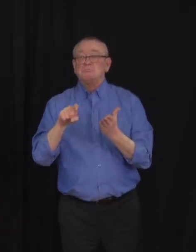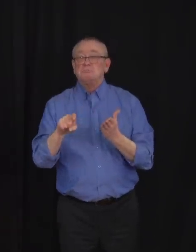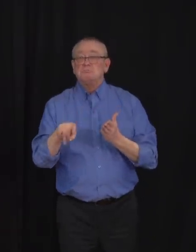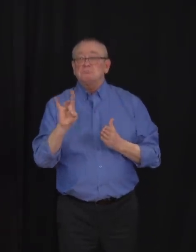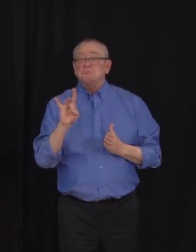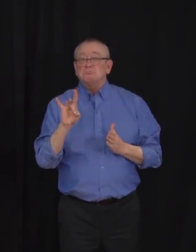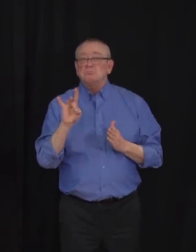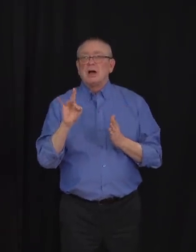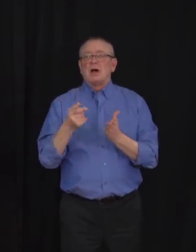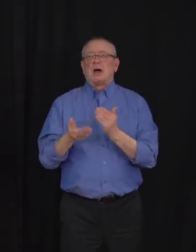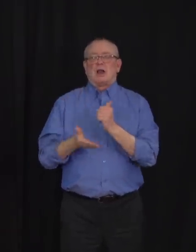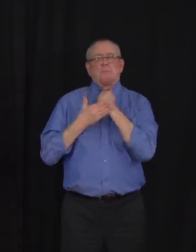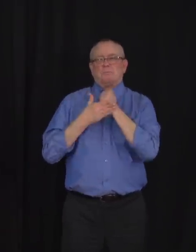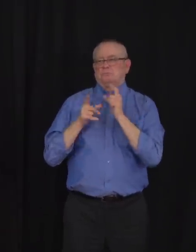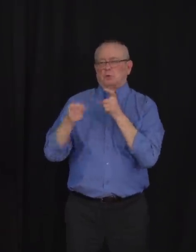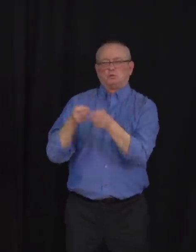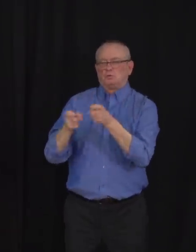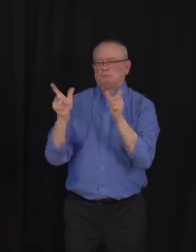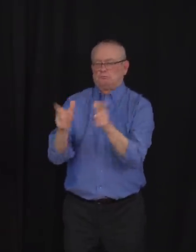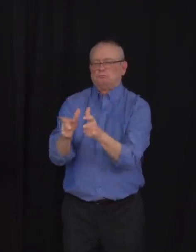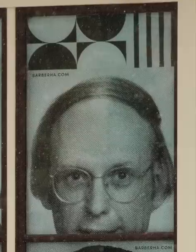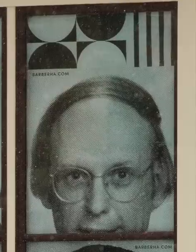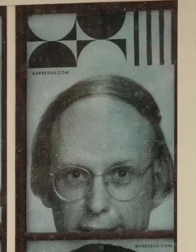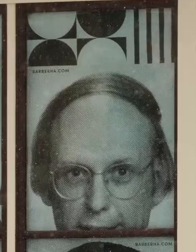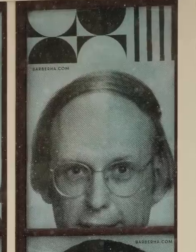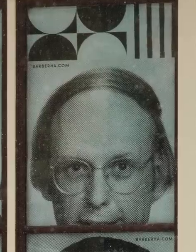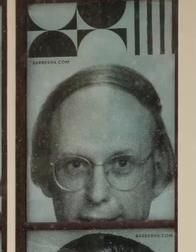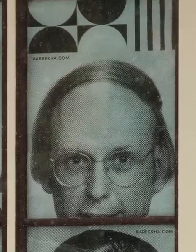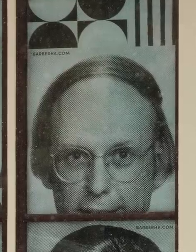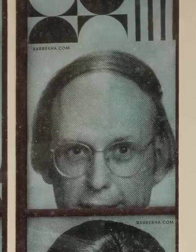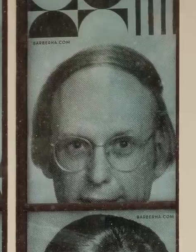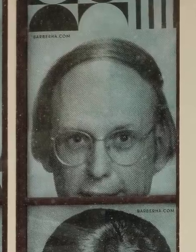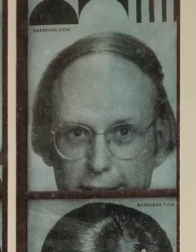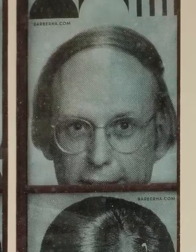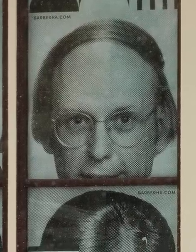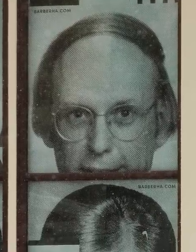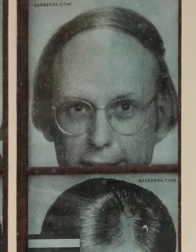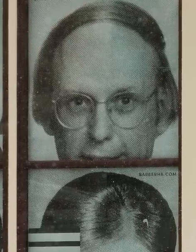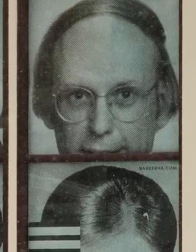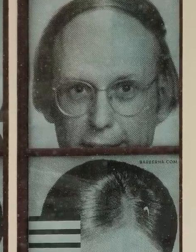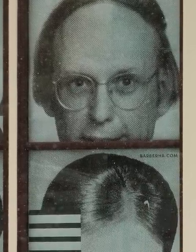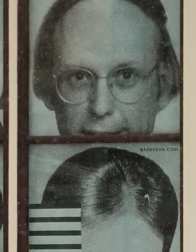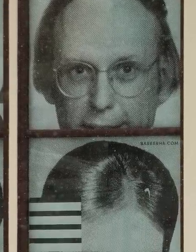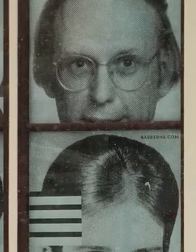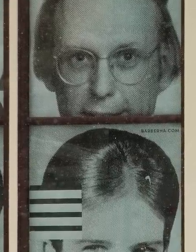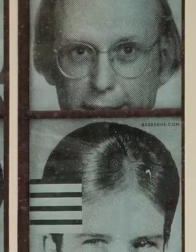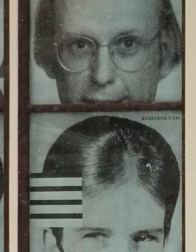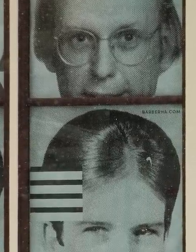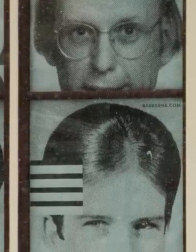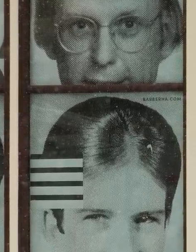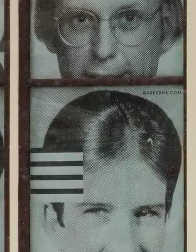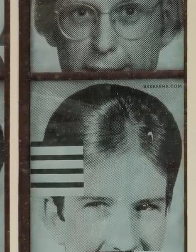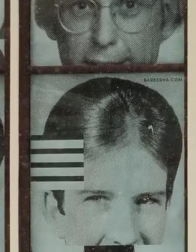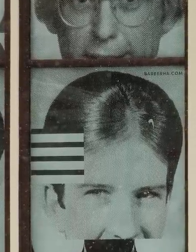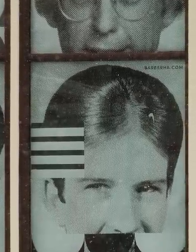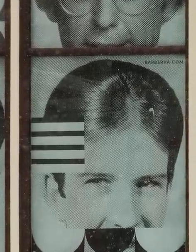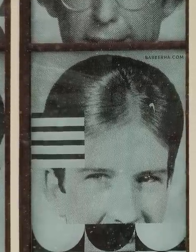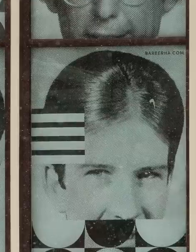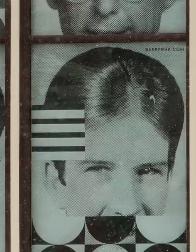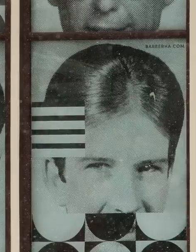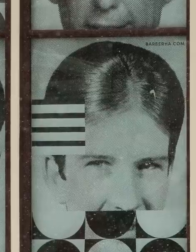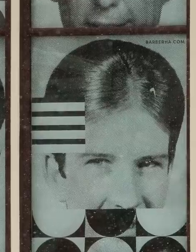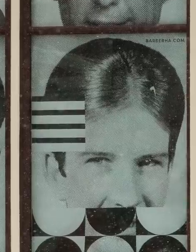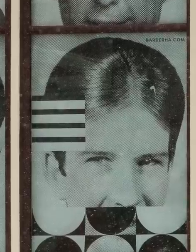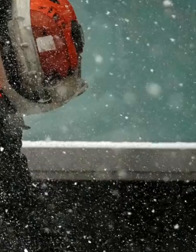do something to prevent any kind of onward spread. Yesterday, we completed more than 11,500 tests, and our positivity rate